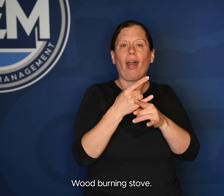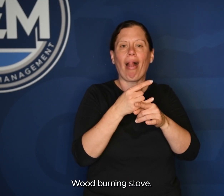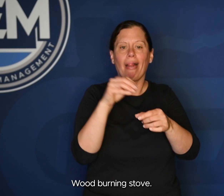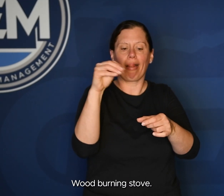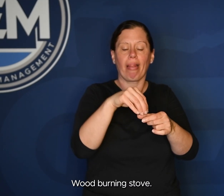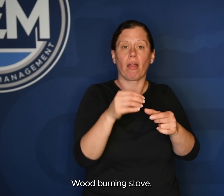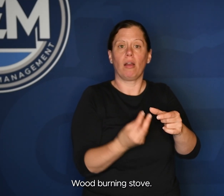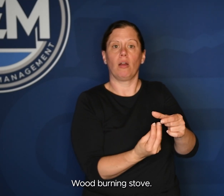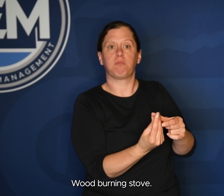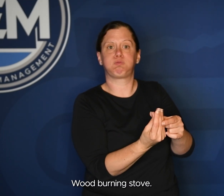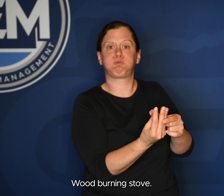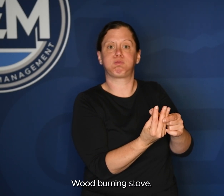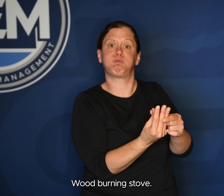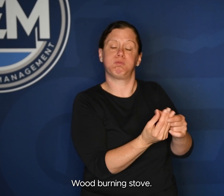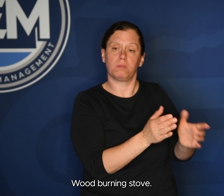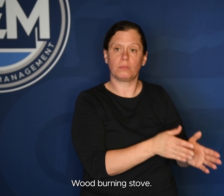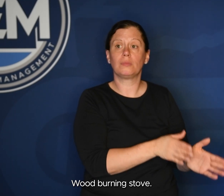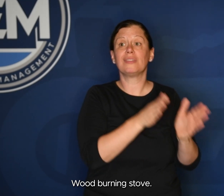Wood-burning stove.